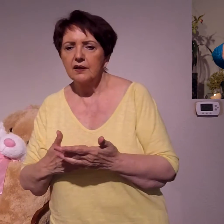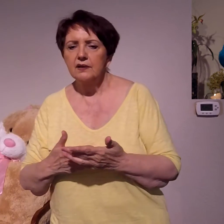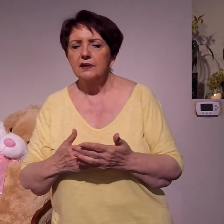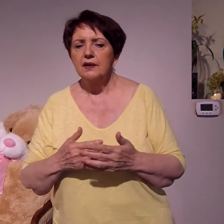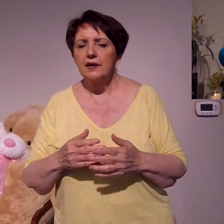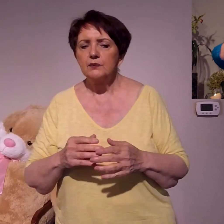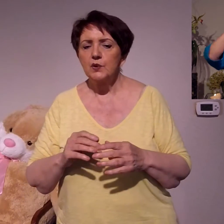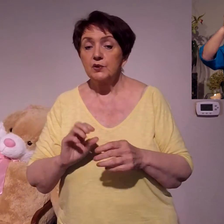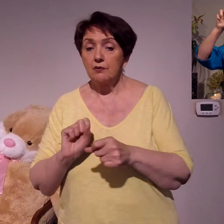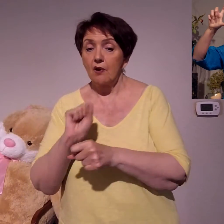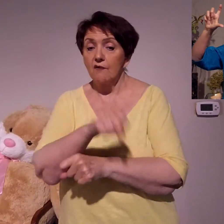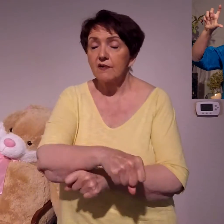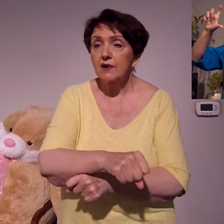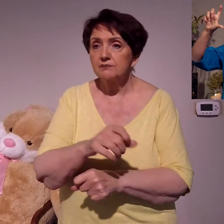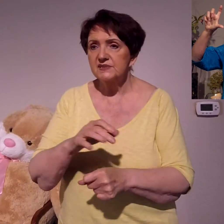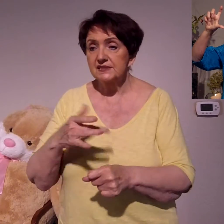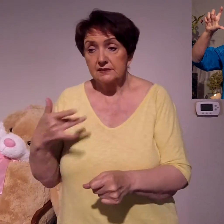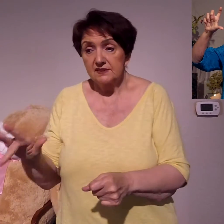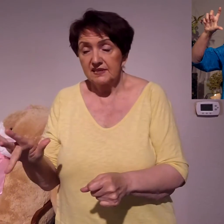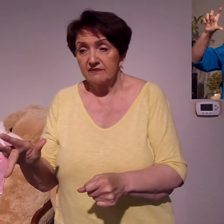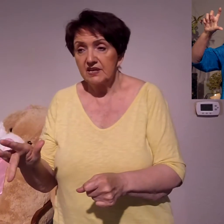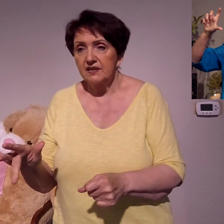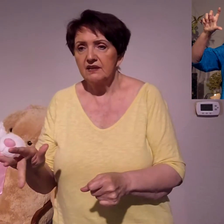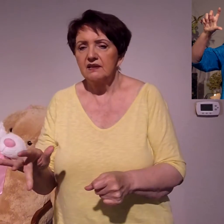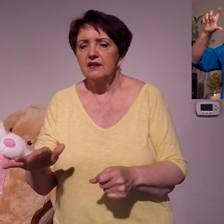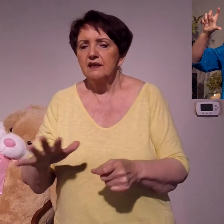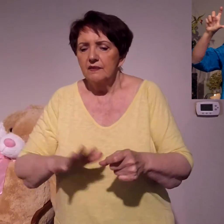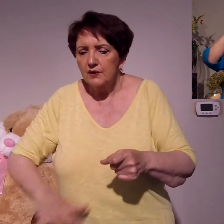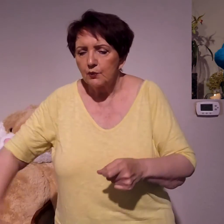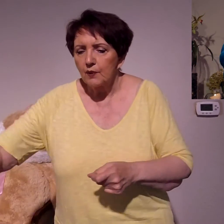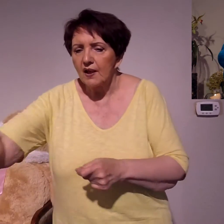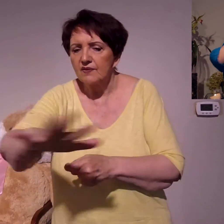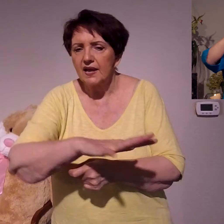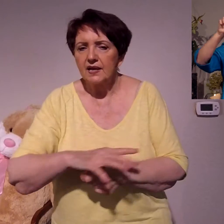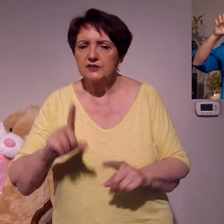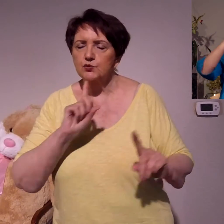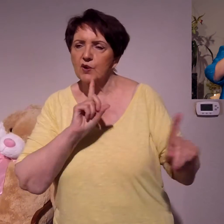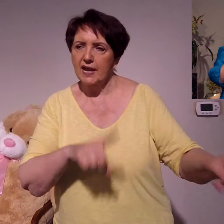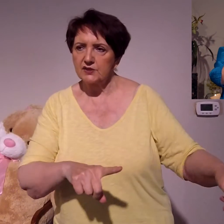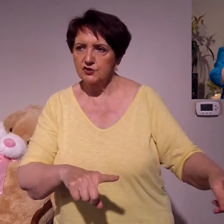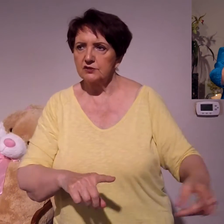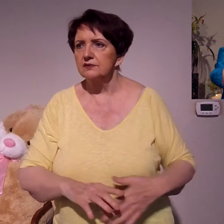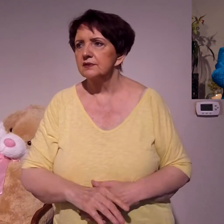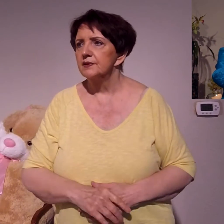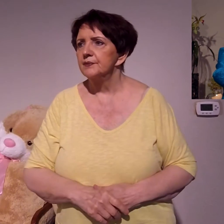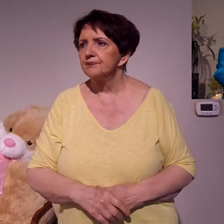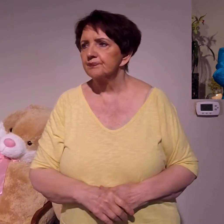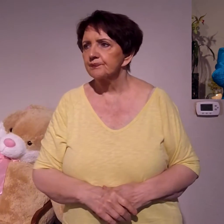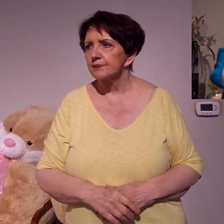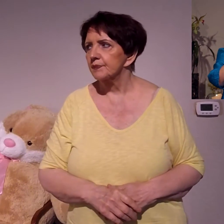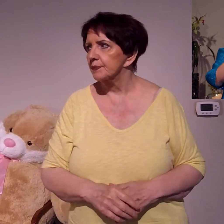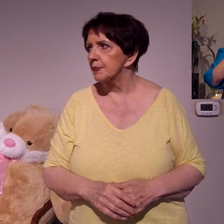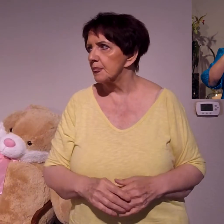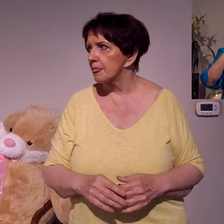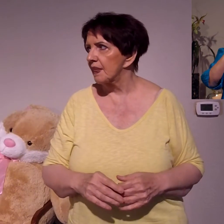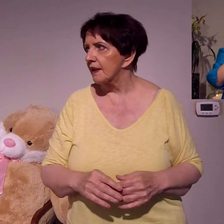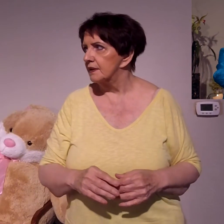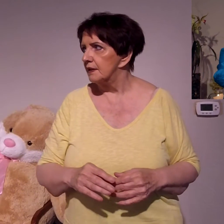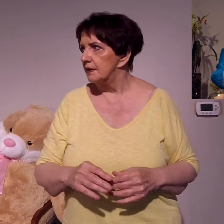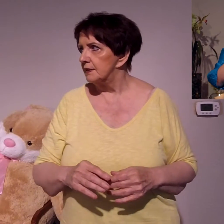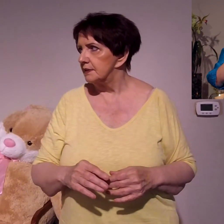zone that they call our emotional elasticity. And then around that zone is the sensitive piece